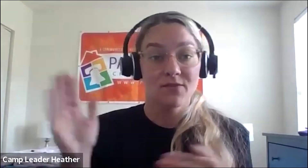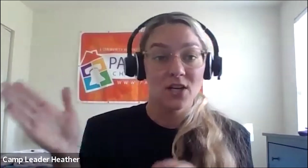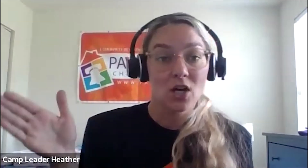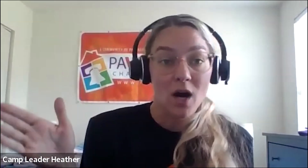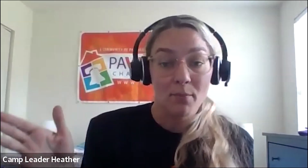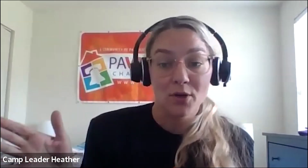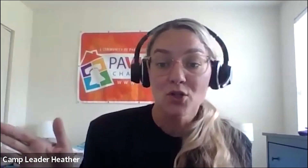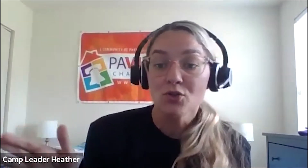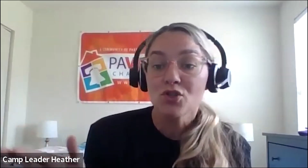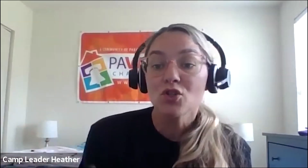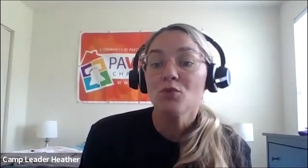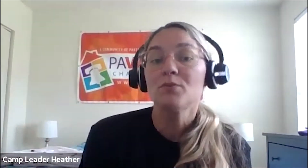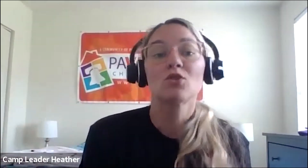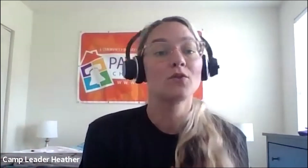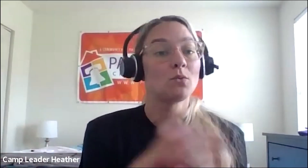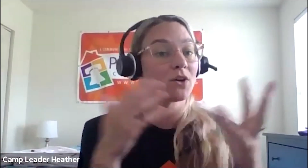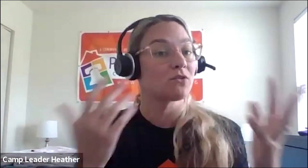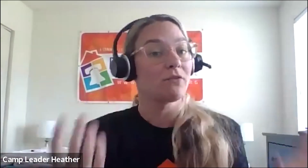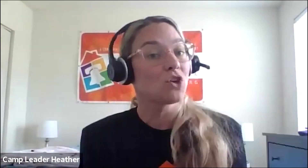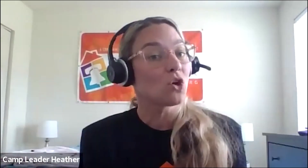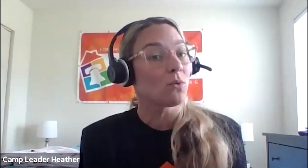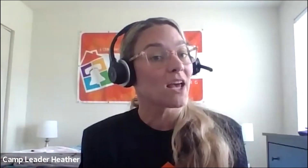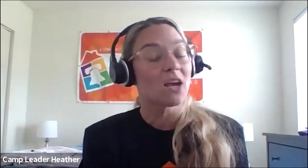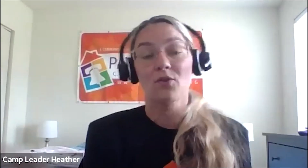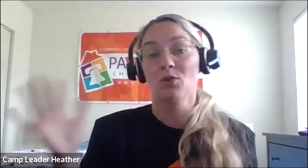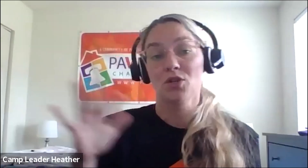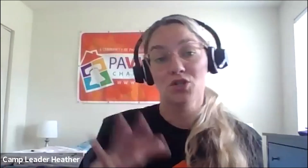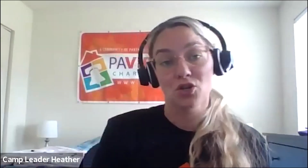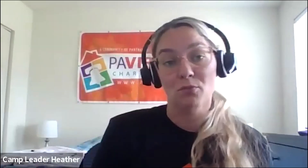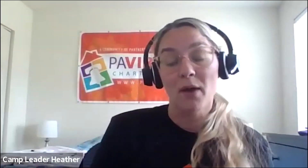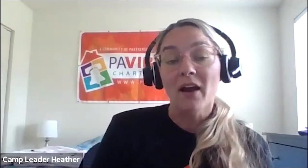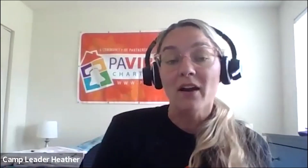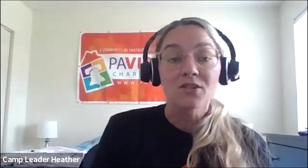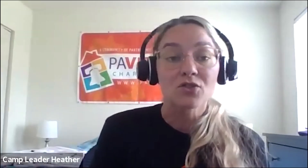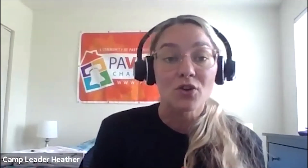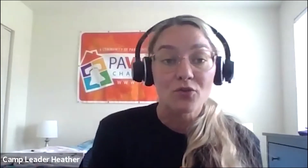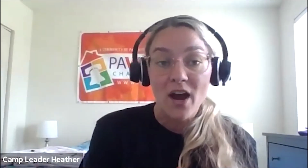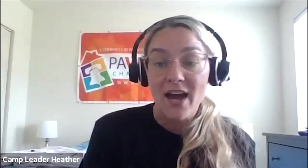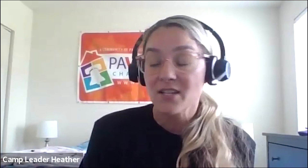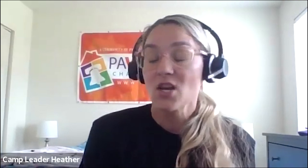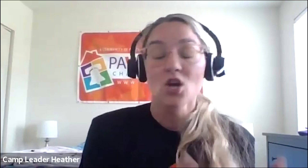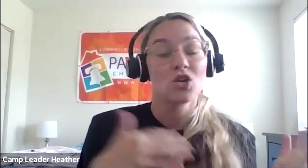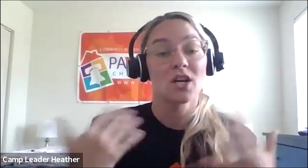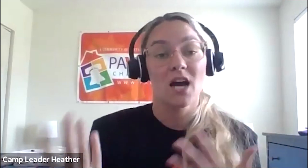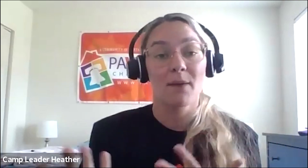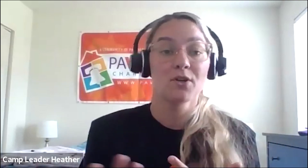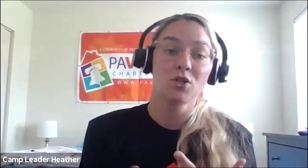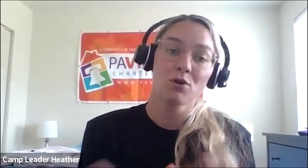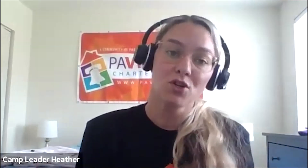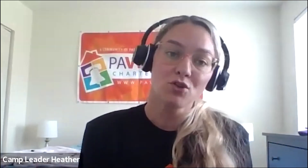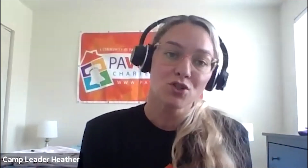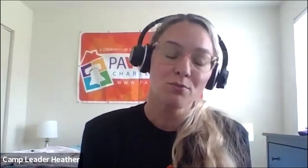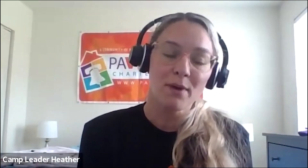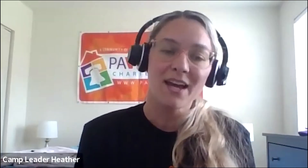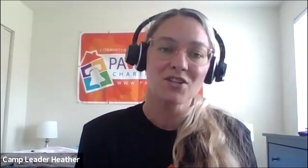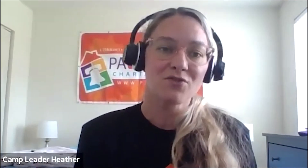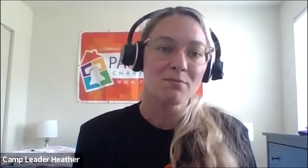video up on YouTube. So if you want to review it, if you want to show your parents or your friends, you can hop onto our YouTube page and replay